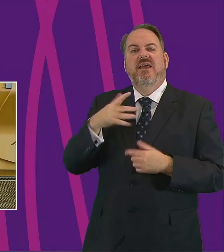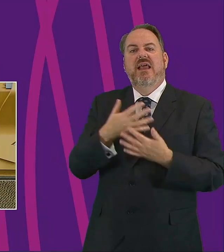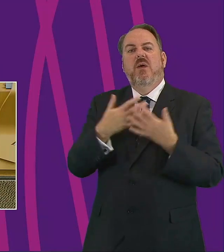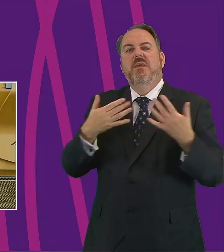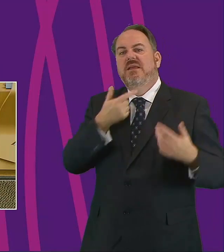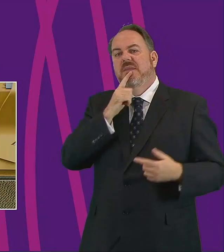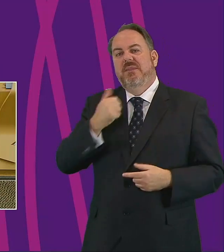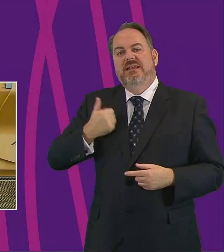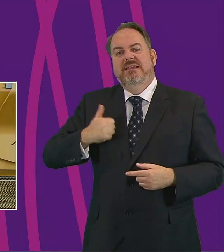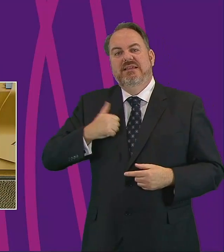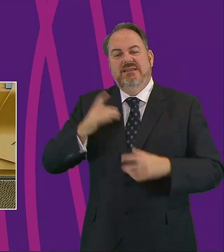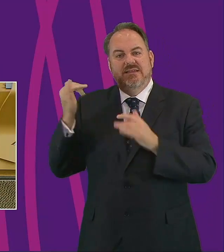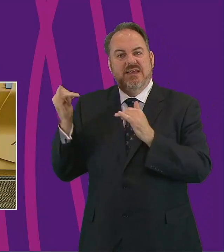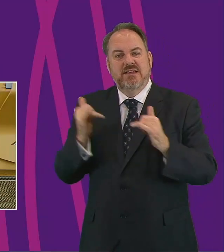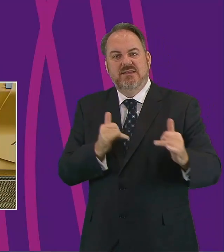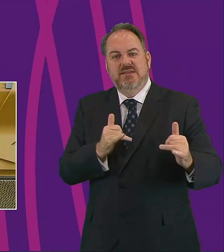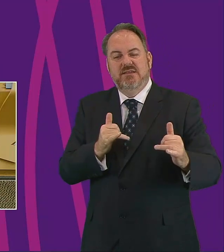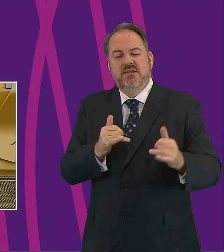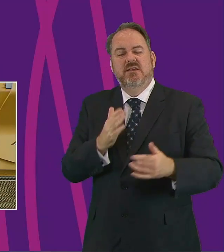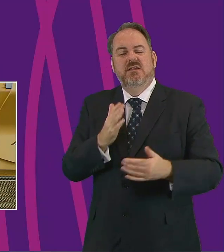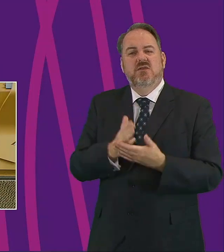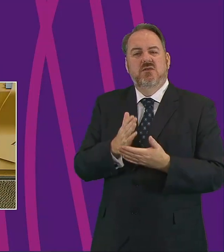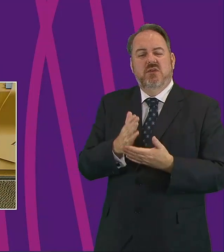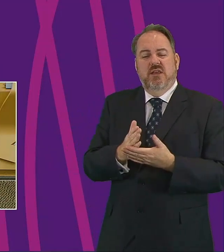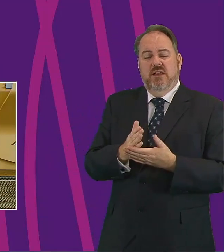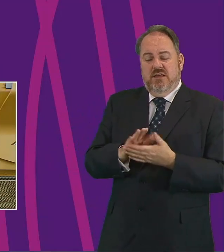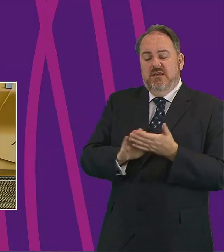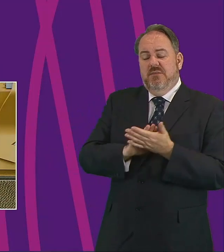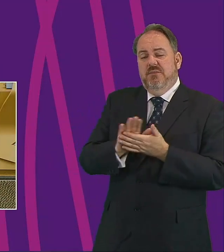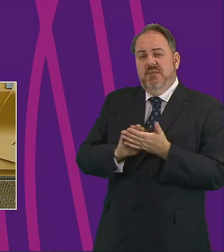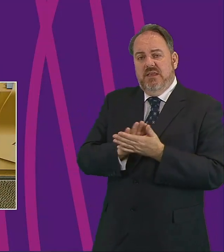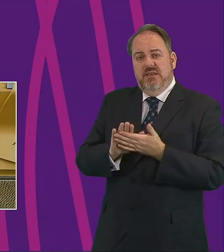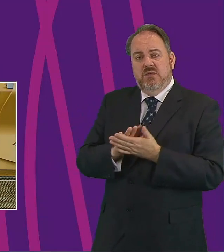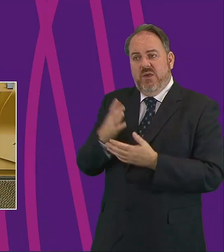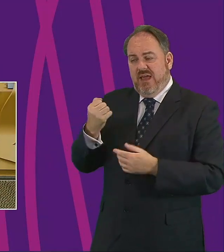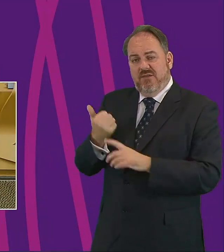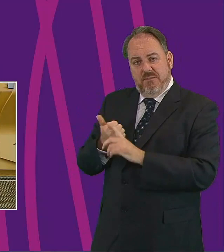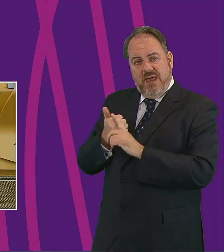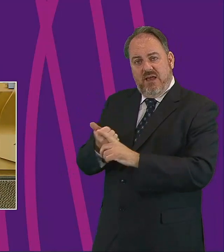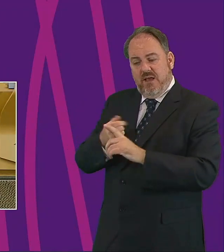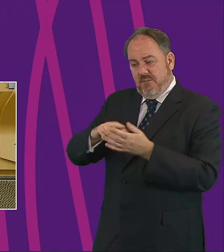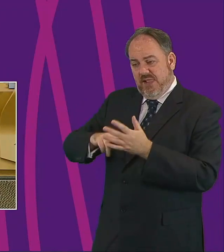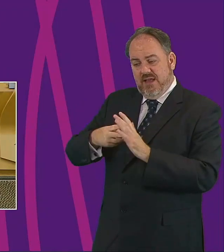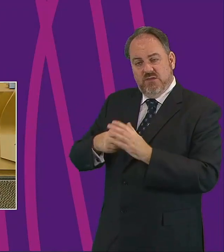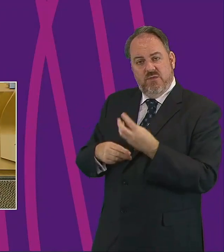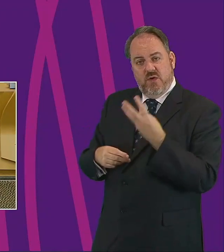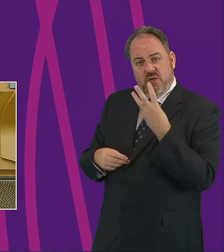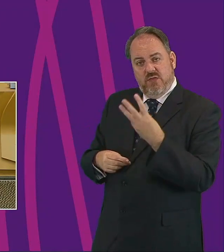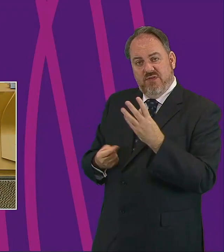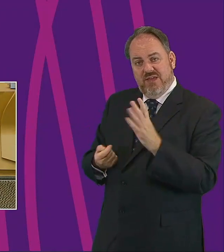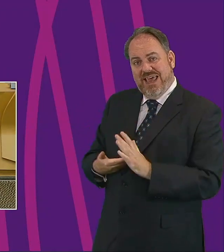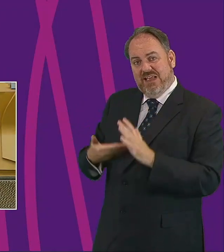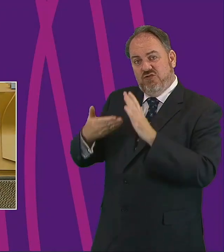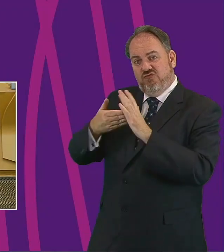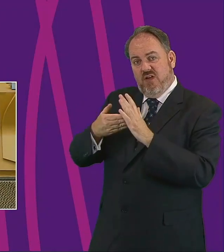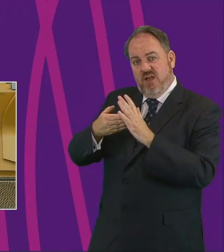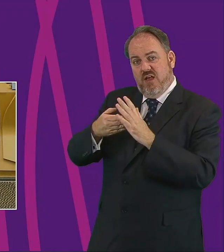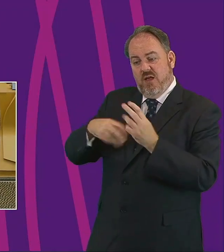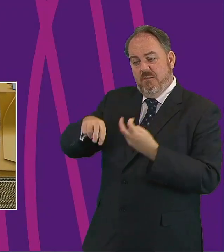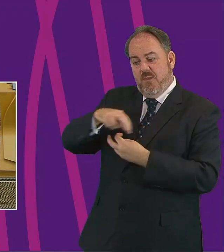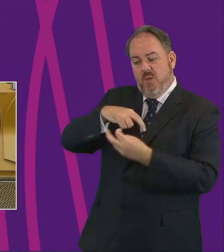are going to see a further. So this week, in terms of some of the contingency that we've brought to bear, there's 3 additional mobile units